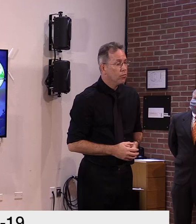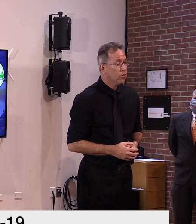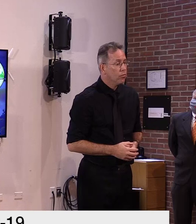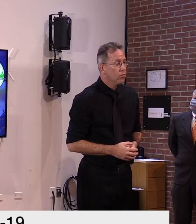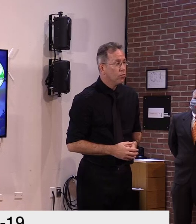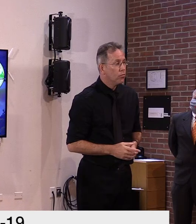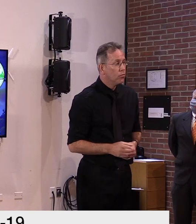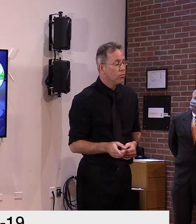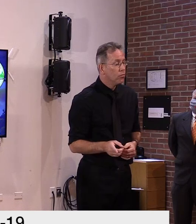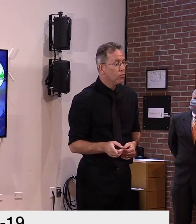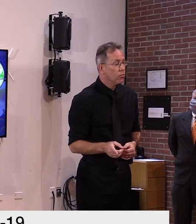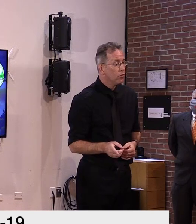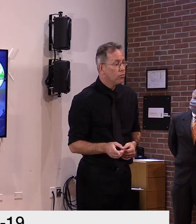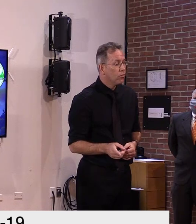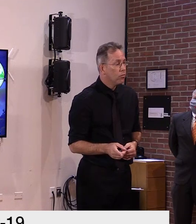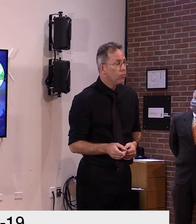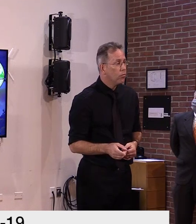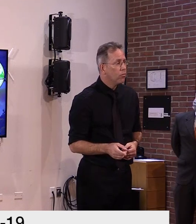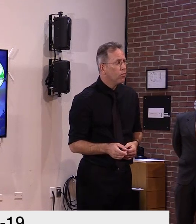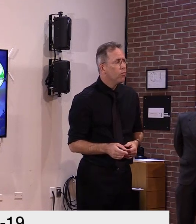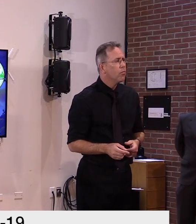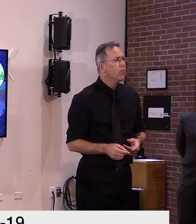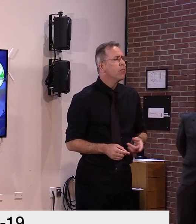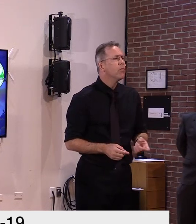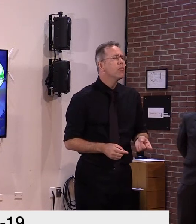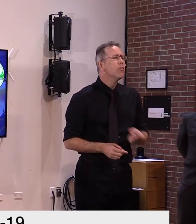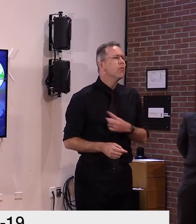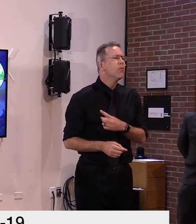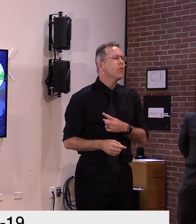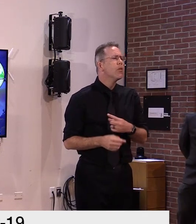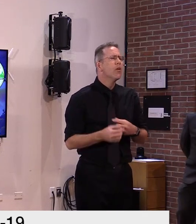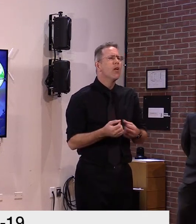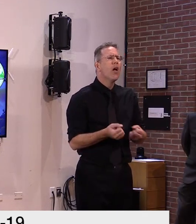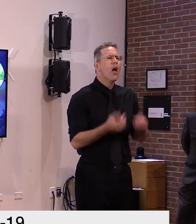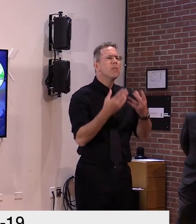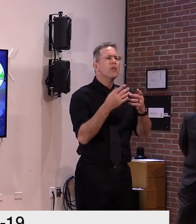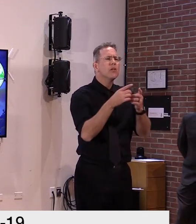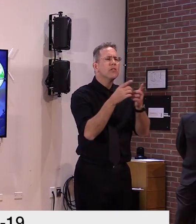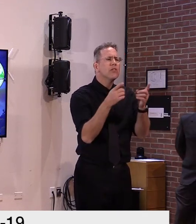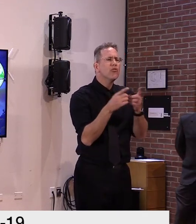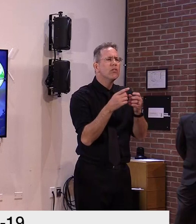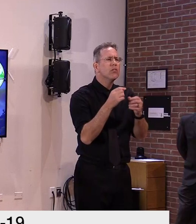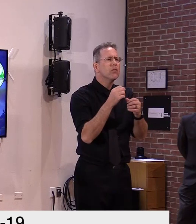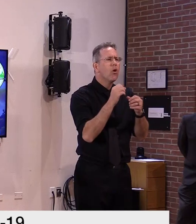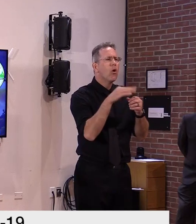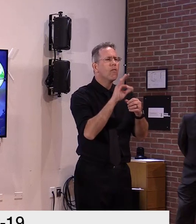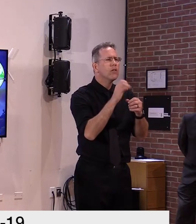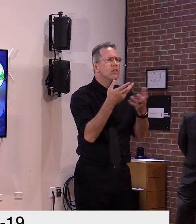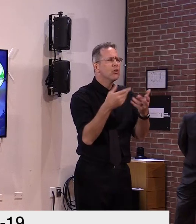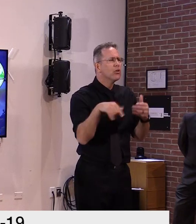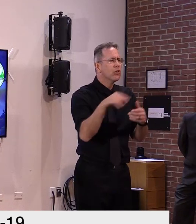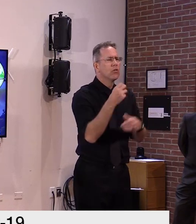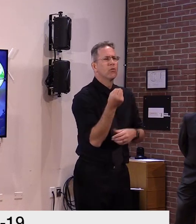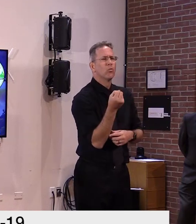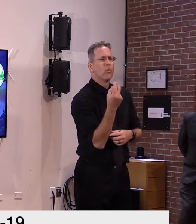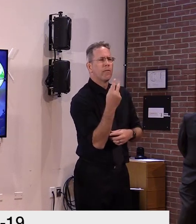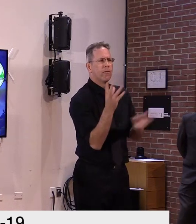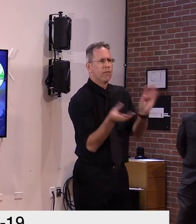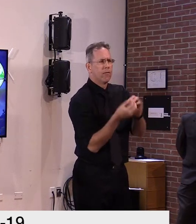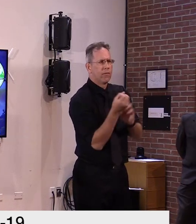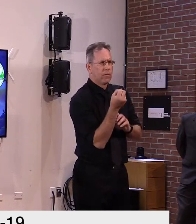And how many district offices do you have, and where are they? We have 12, and there's one in every district of the state.